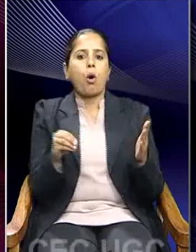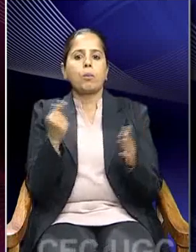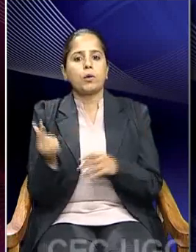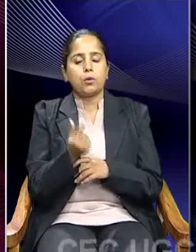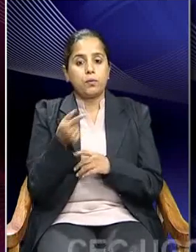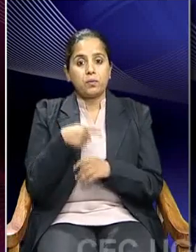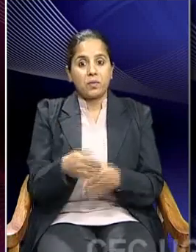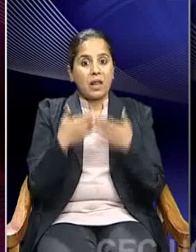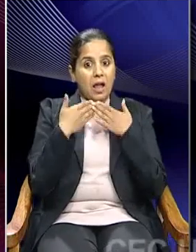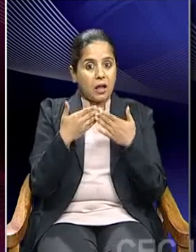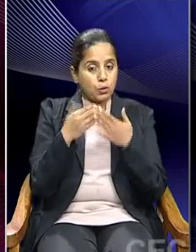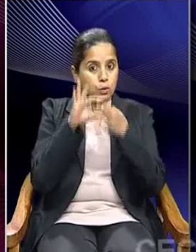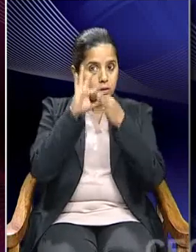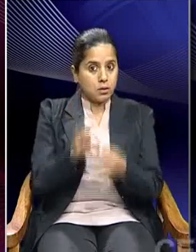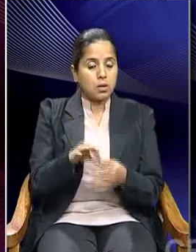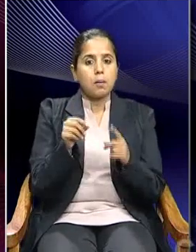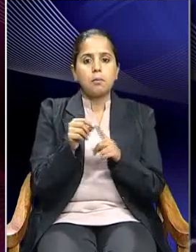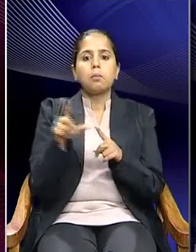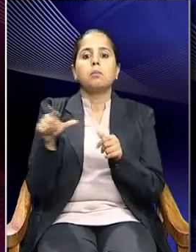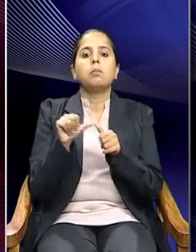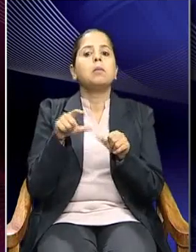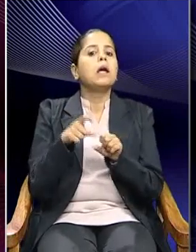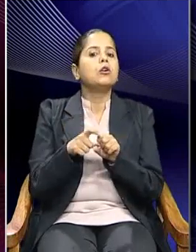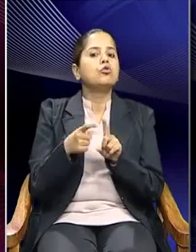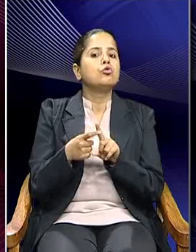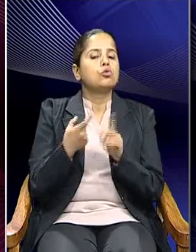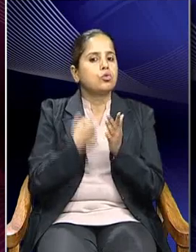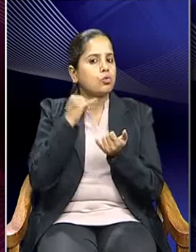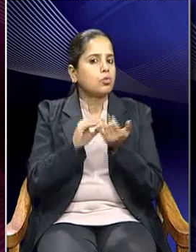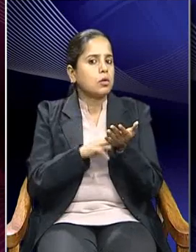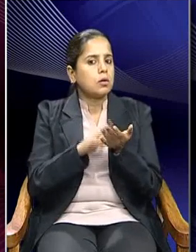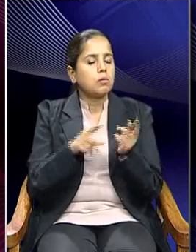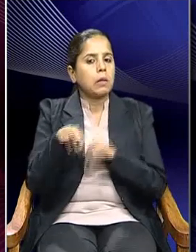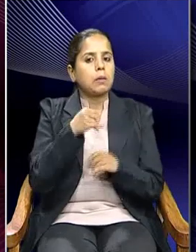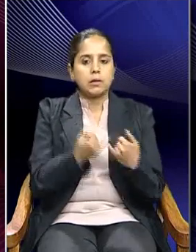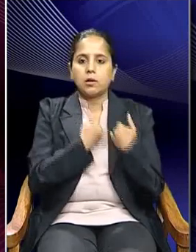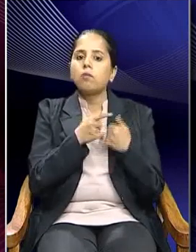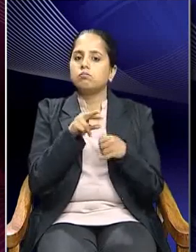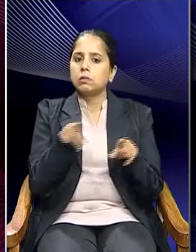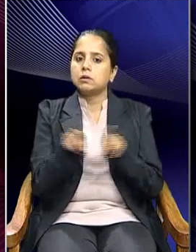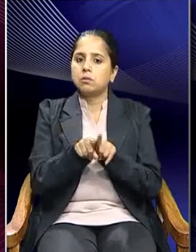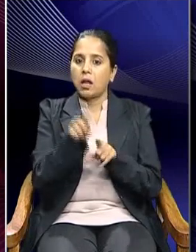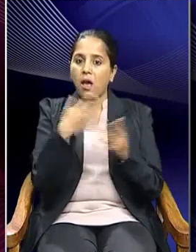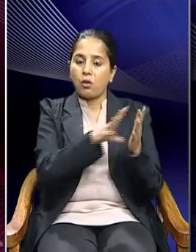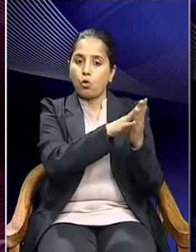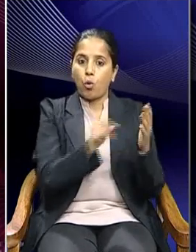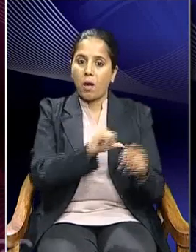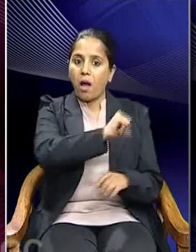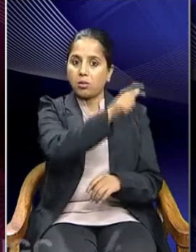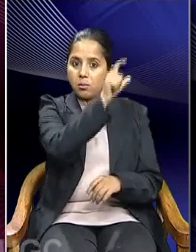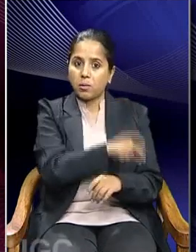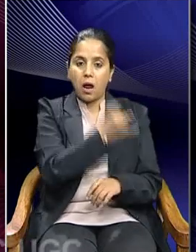academic exercise, plagiarism is kind of considered sinful. You cannot copy someone